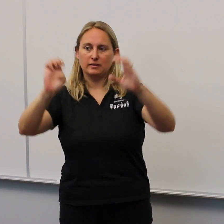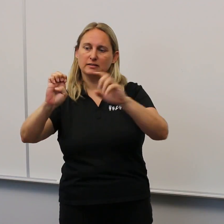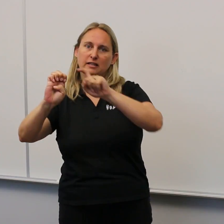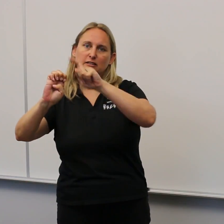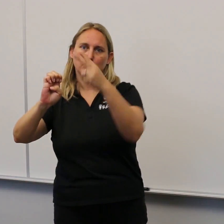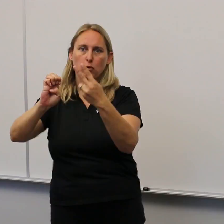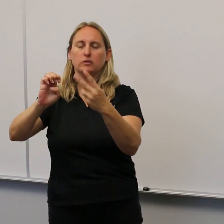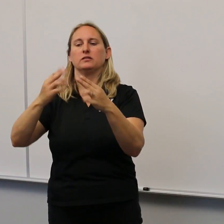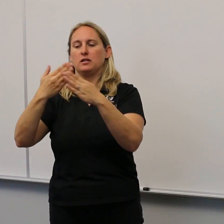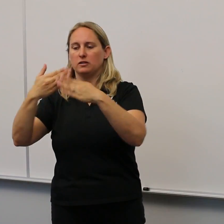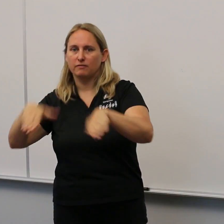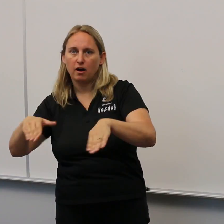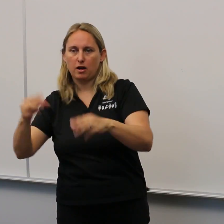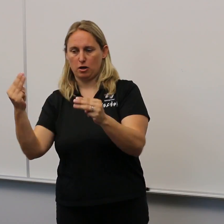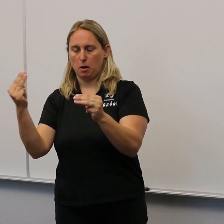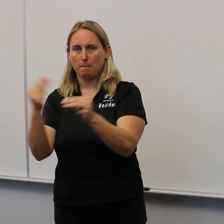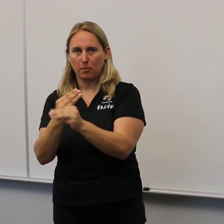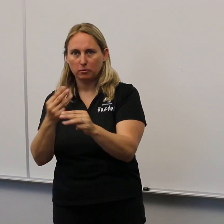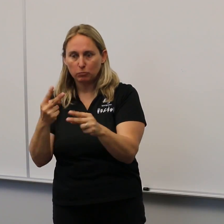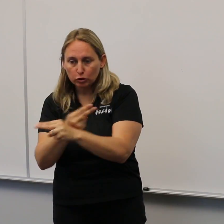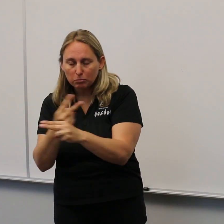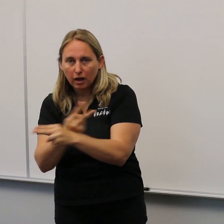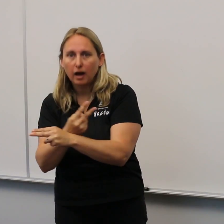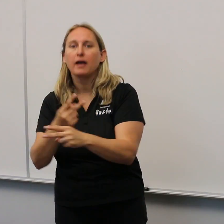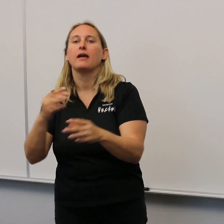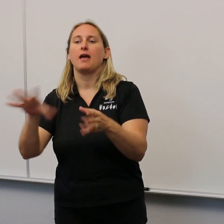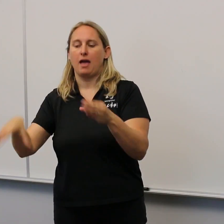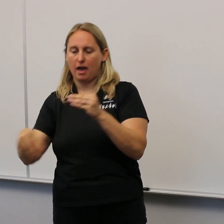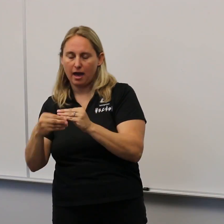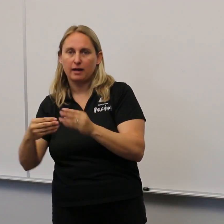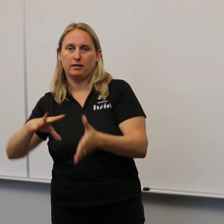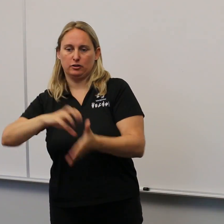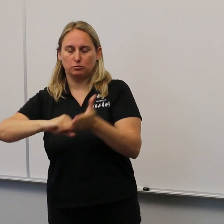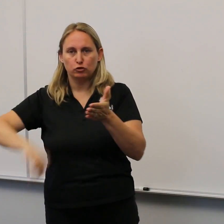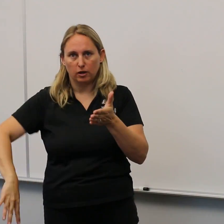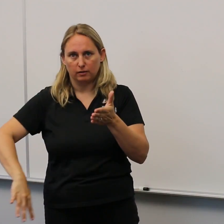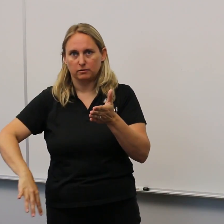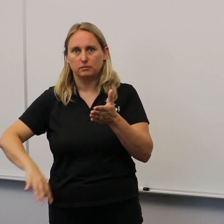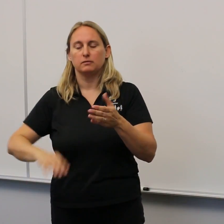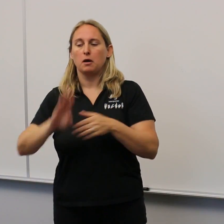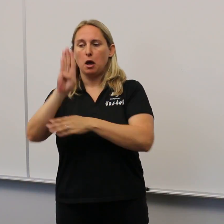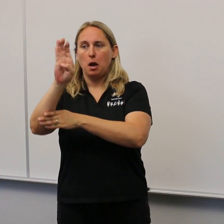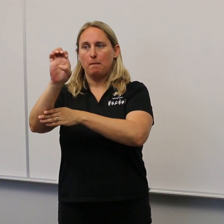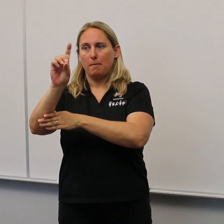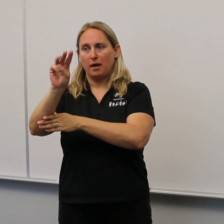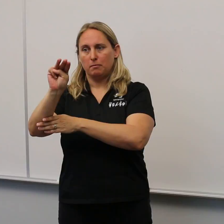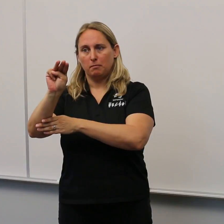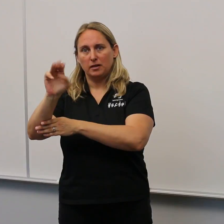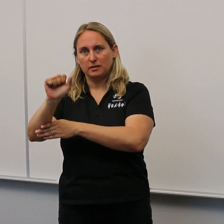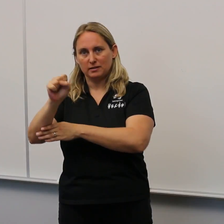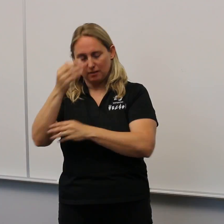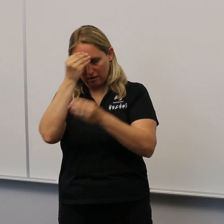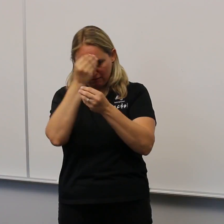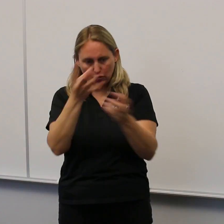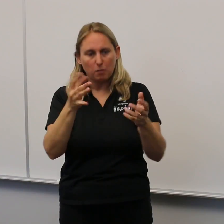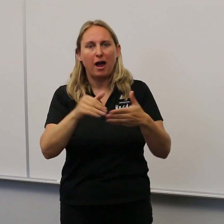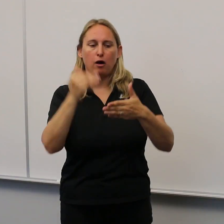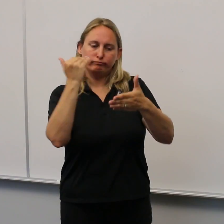divide, multiply, add, and subtract. BEDMAS tells you the order you should perform operations in, starting with brackets